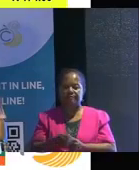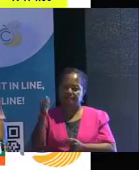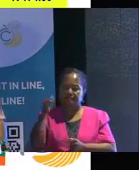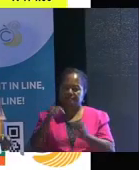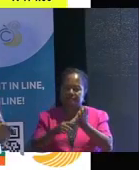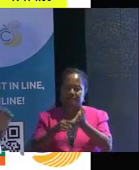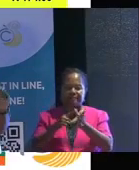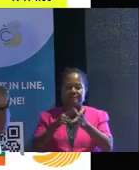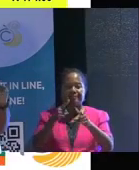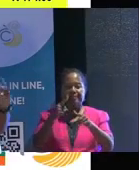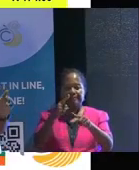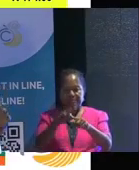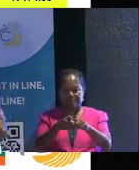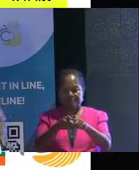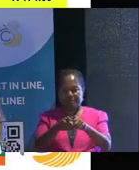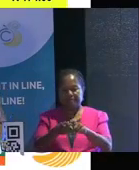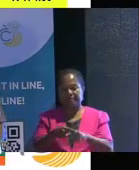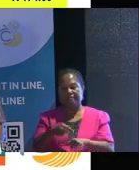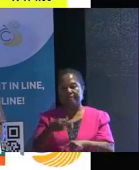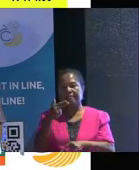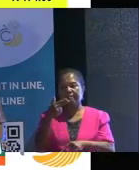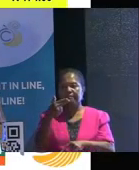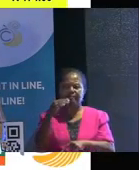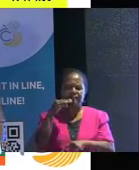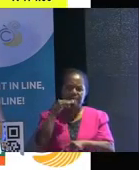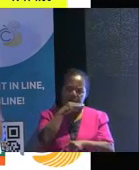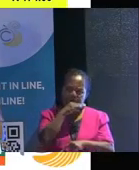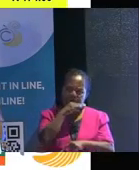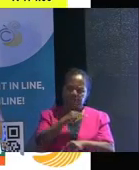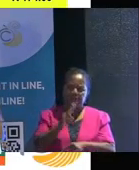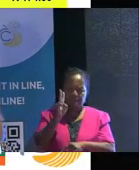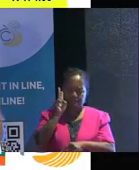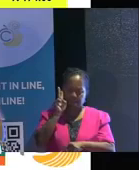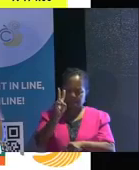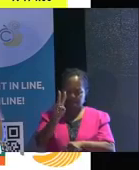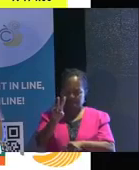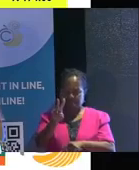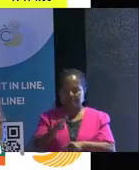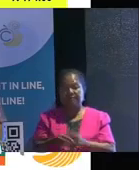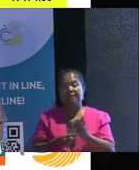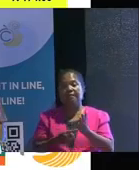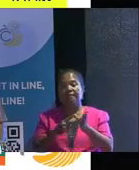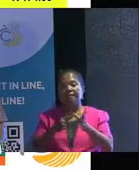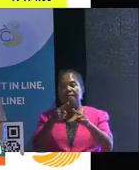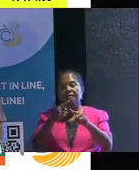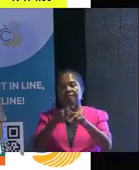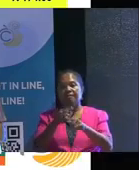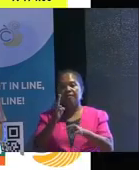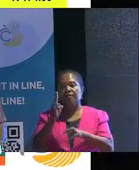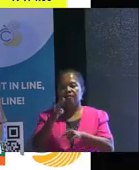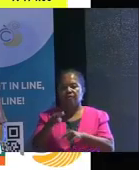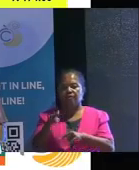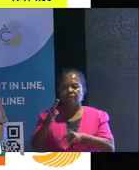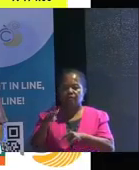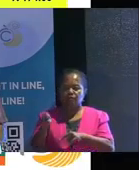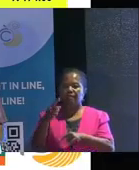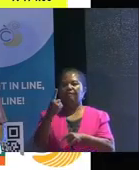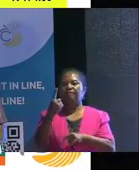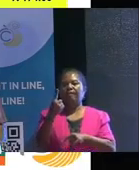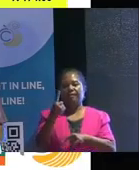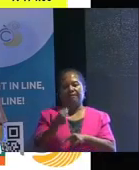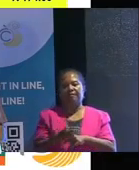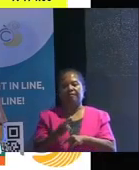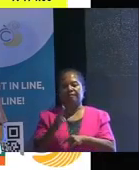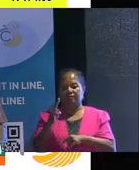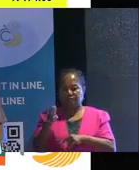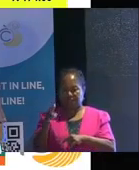table, where the 800 kina range is, you will see that the tax will be 21 kina, 28